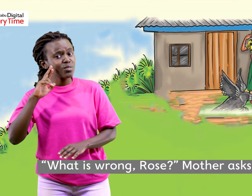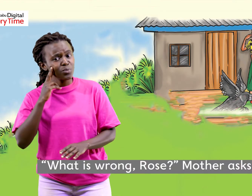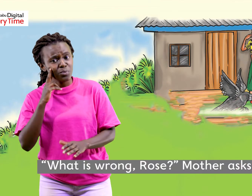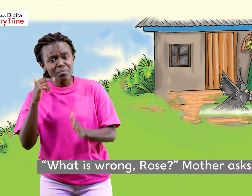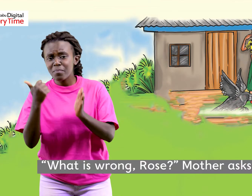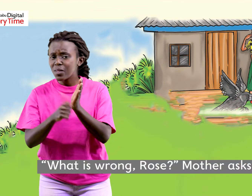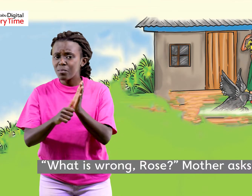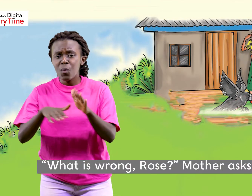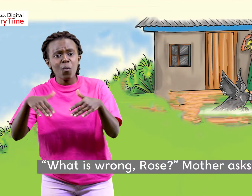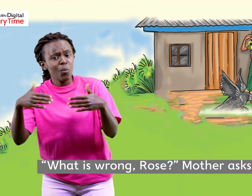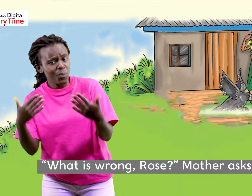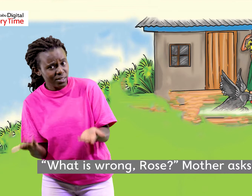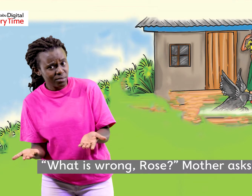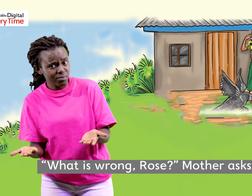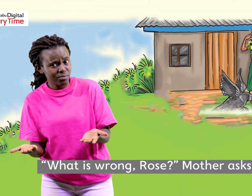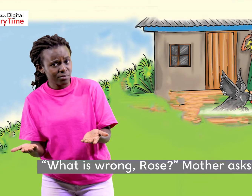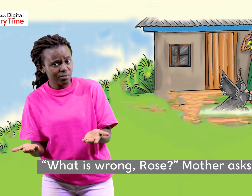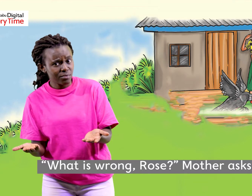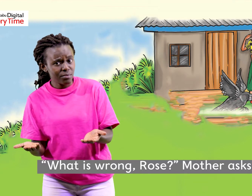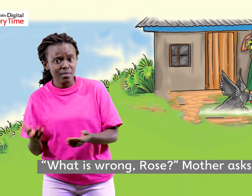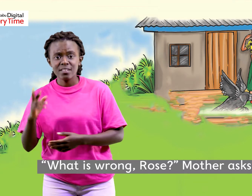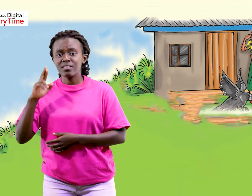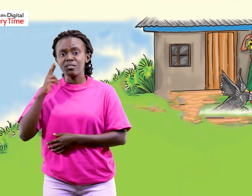"What is wrong, Rose?" Mother asks.